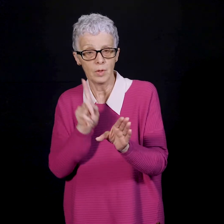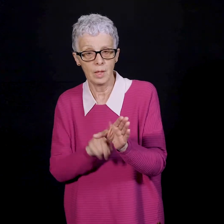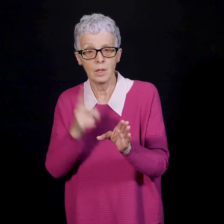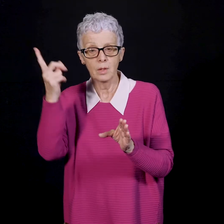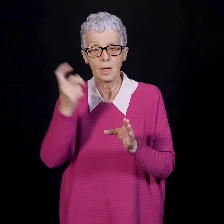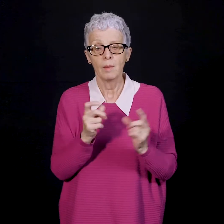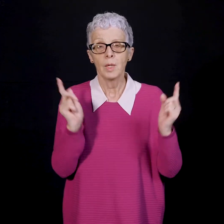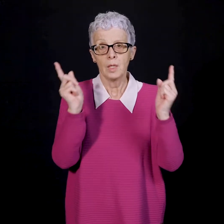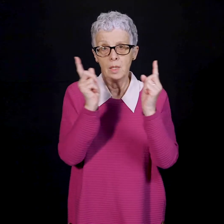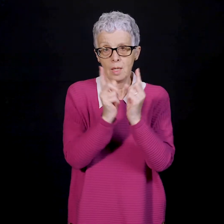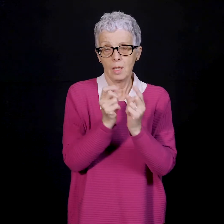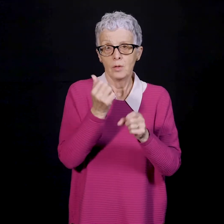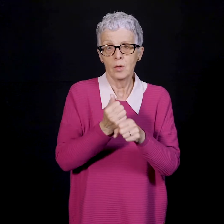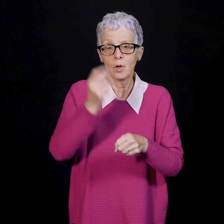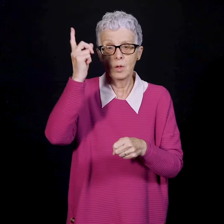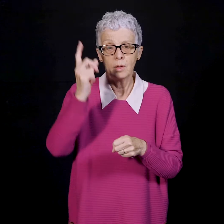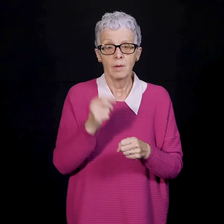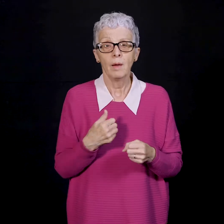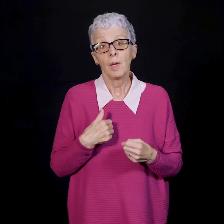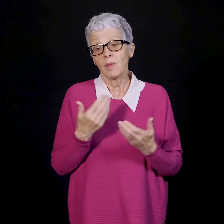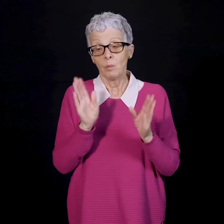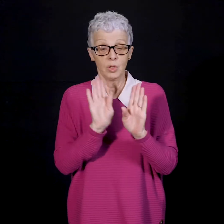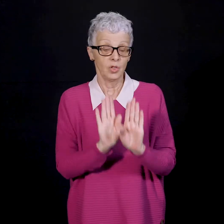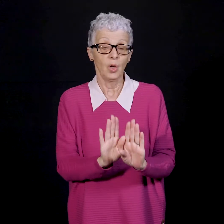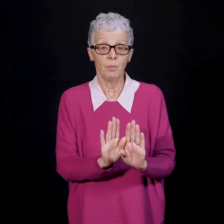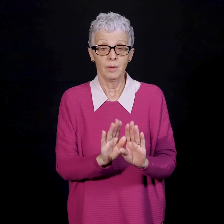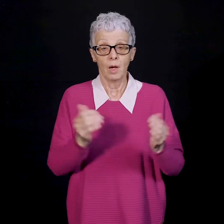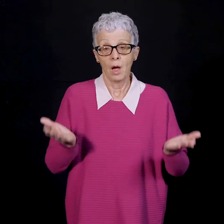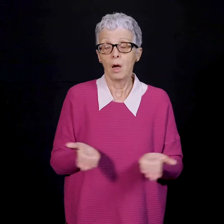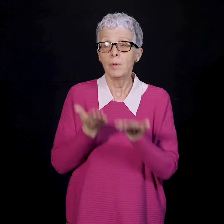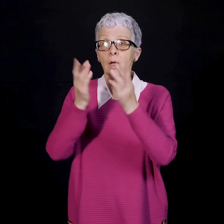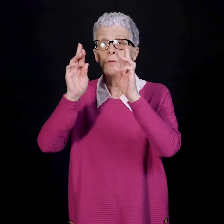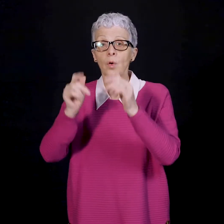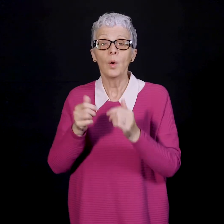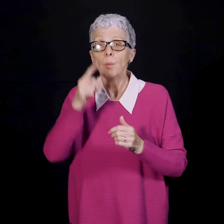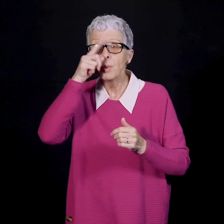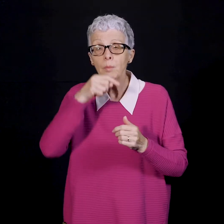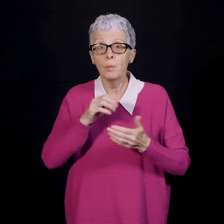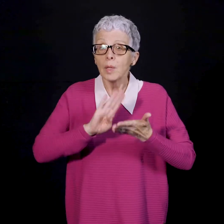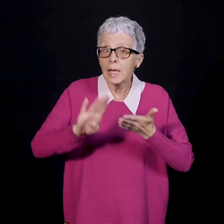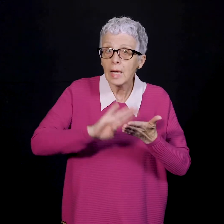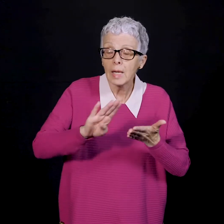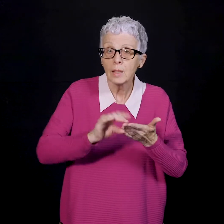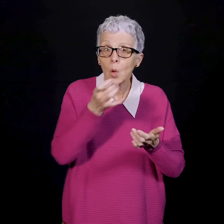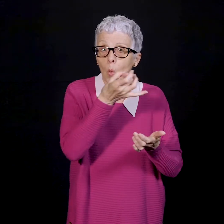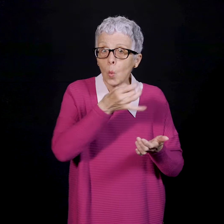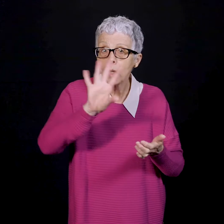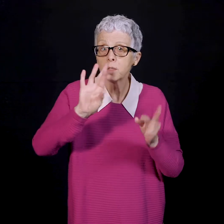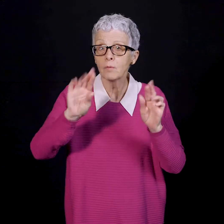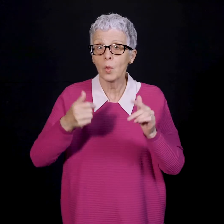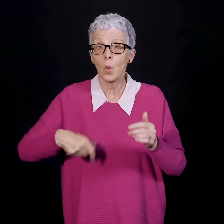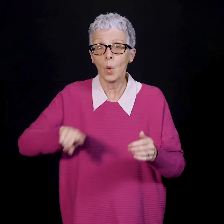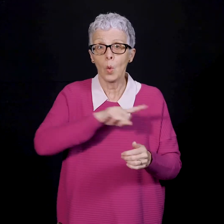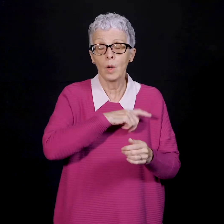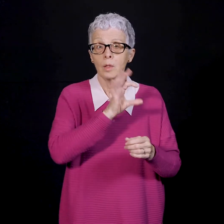worship. Otherwise, would they have not stopped being offered? For the worshippers would have been cleansed once and for all, would no longer have felt guilty for